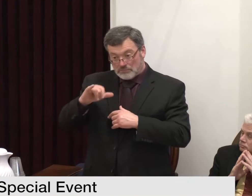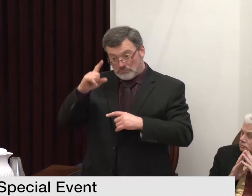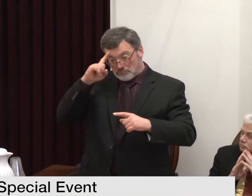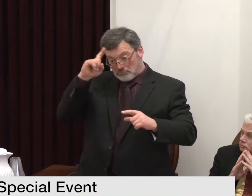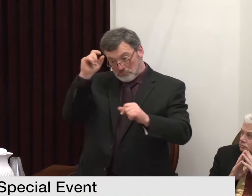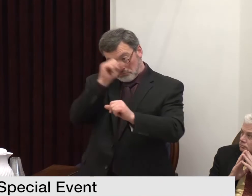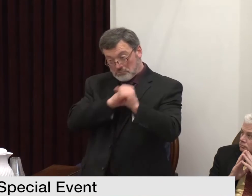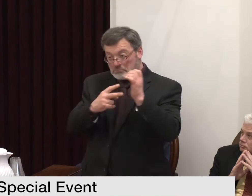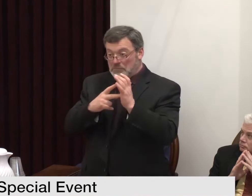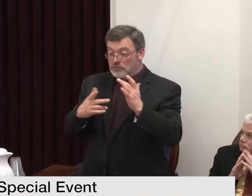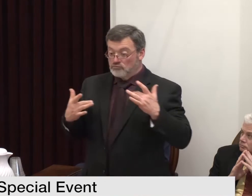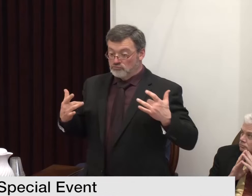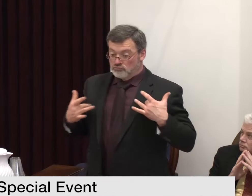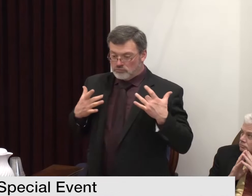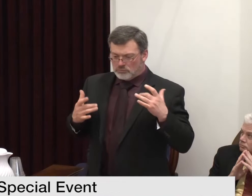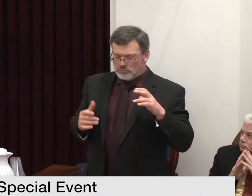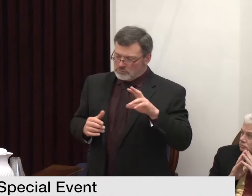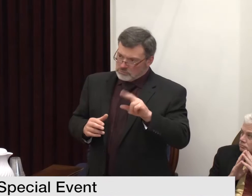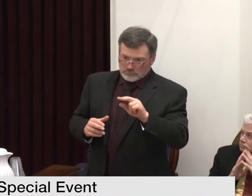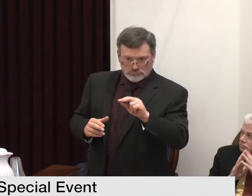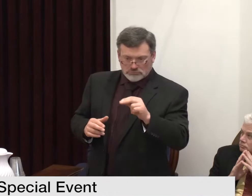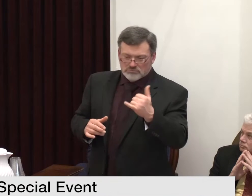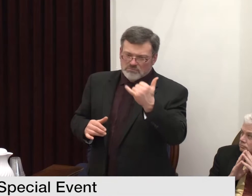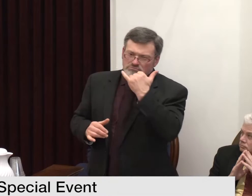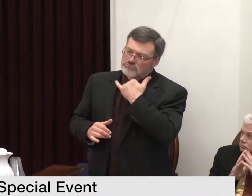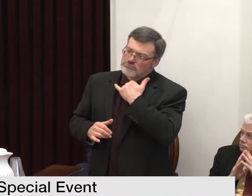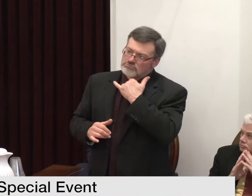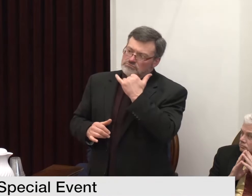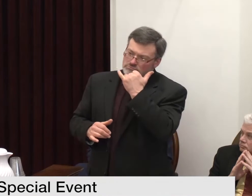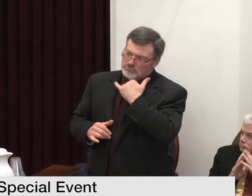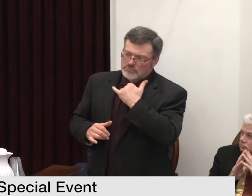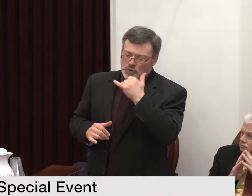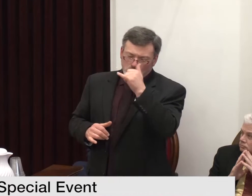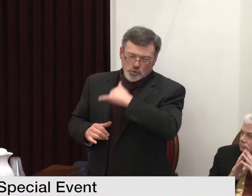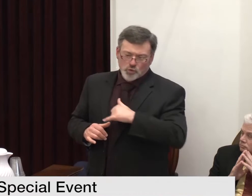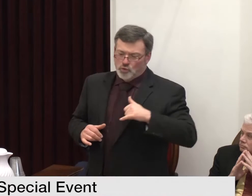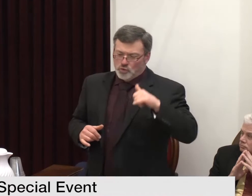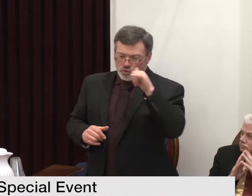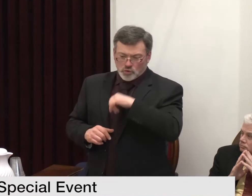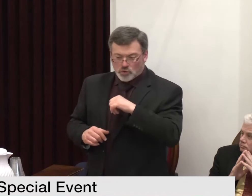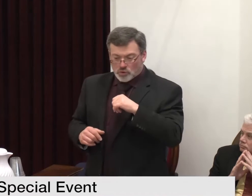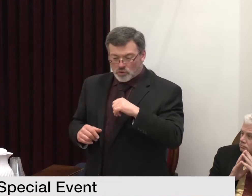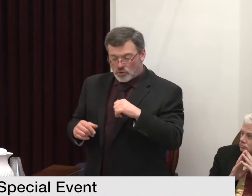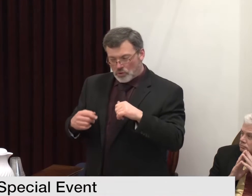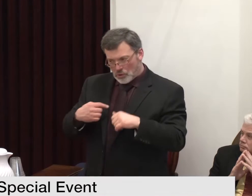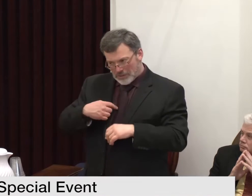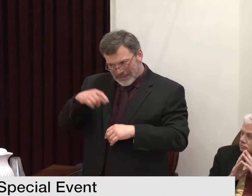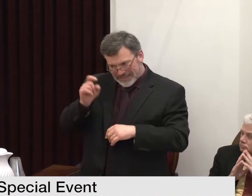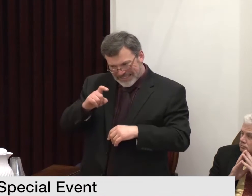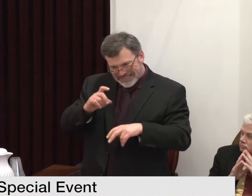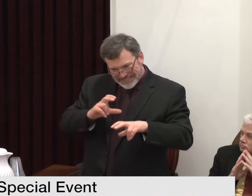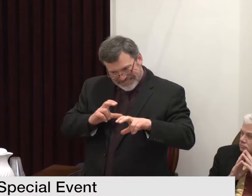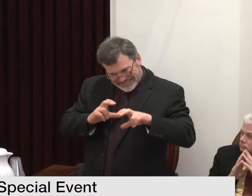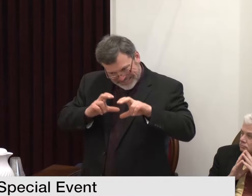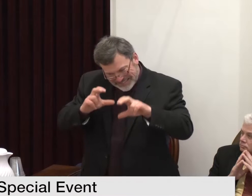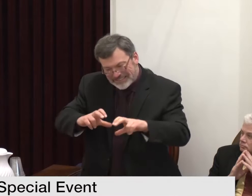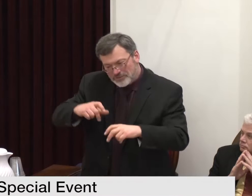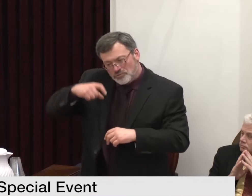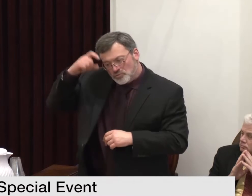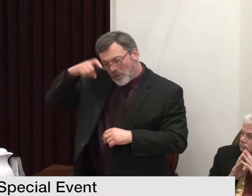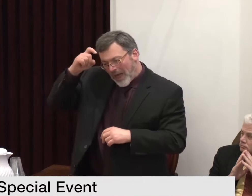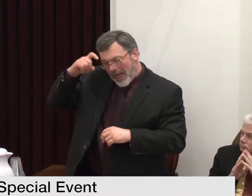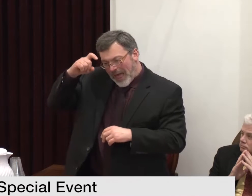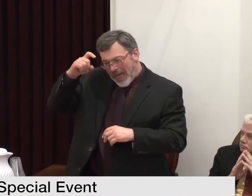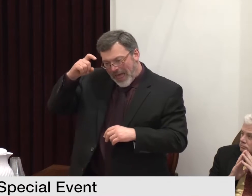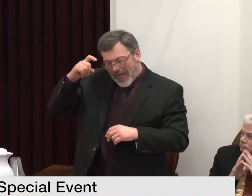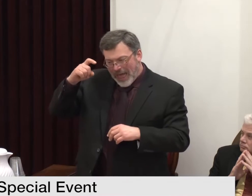be a huge mistake, because these smart investments will serve the communities we're here to represent and